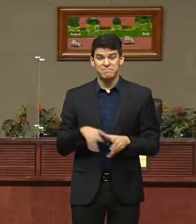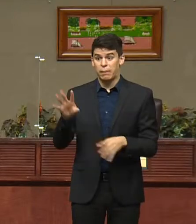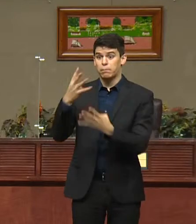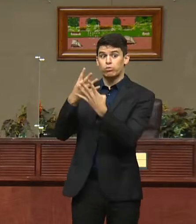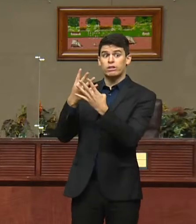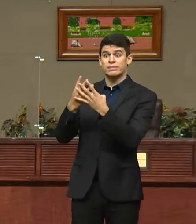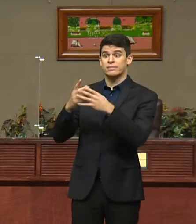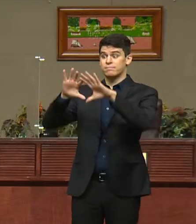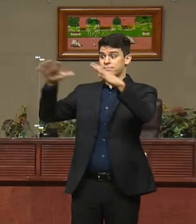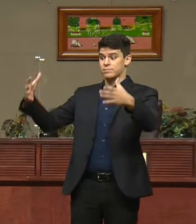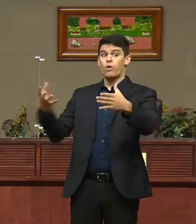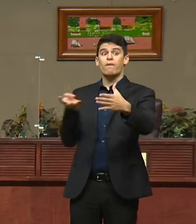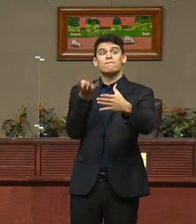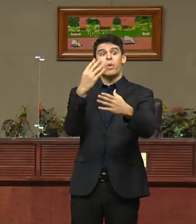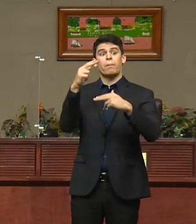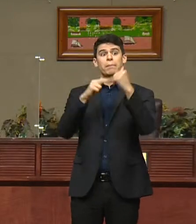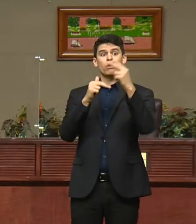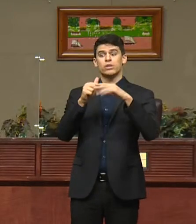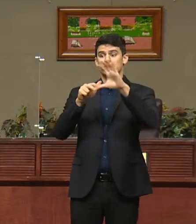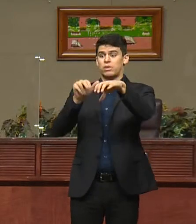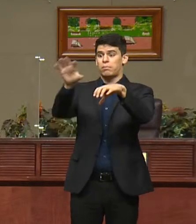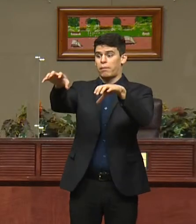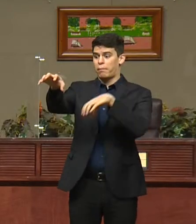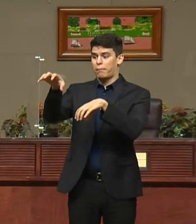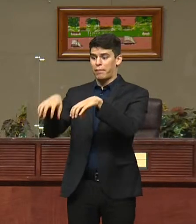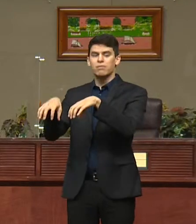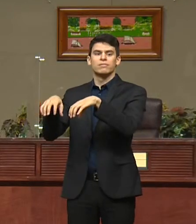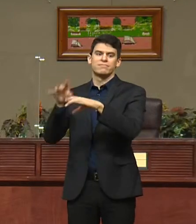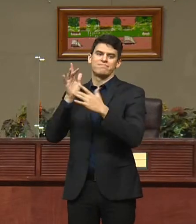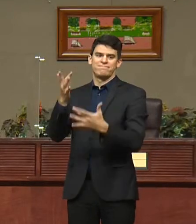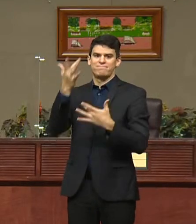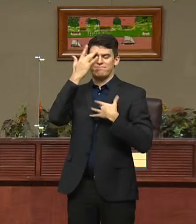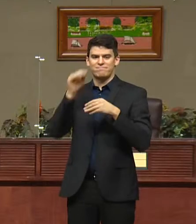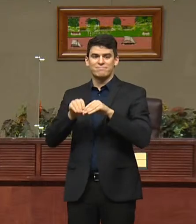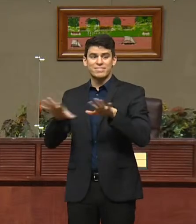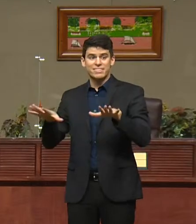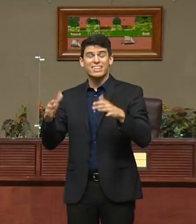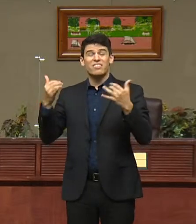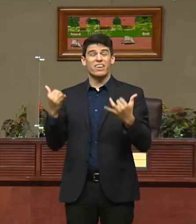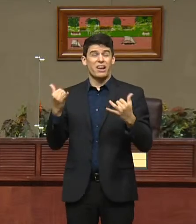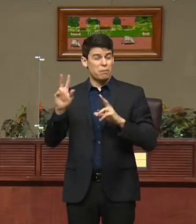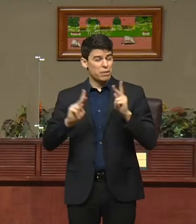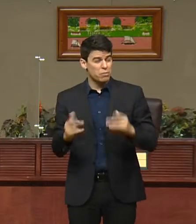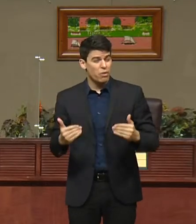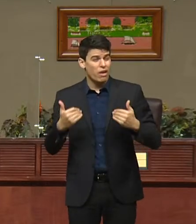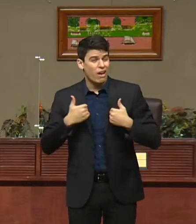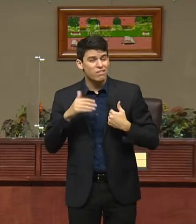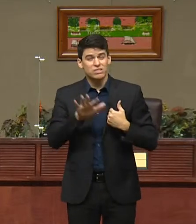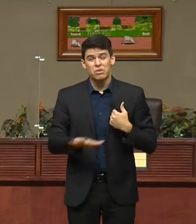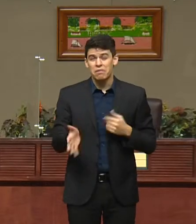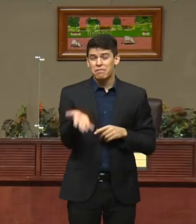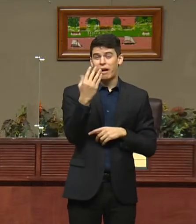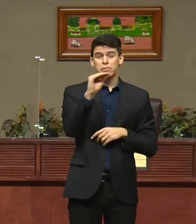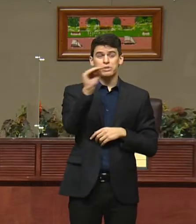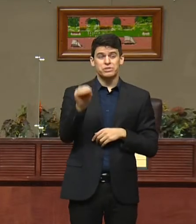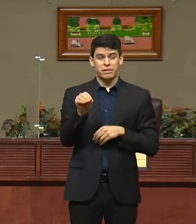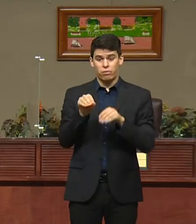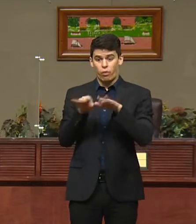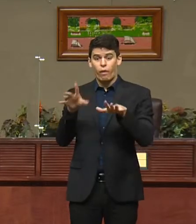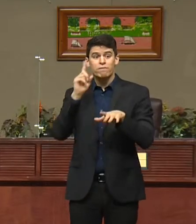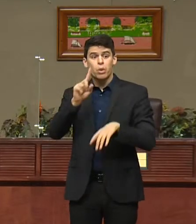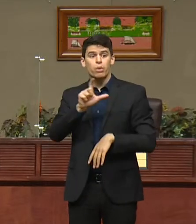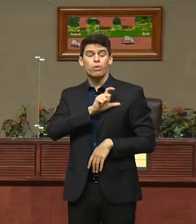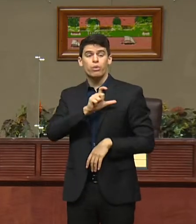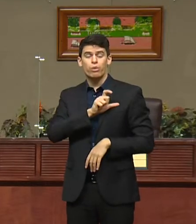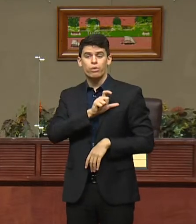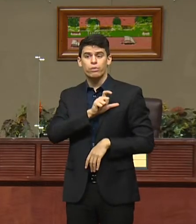prison are affected, and the positivity rate is 5% among correction officers.